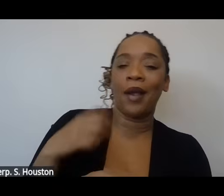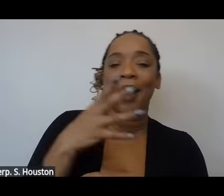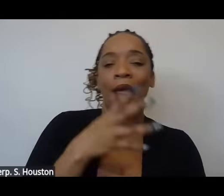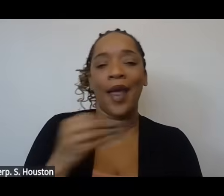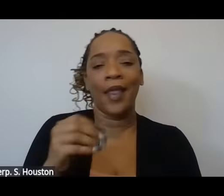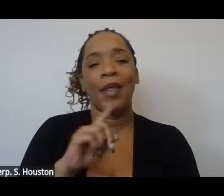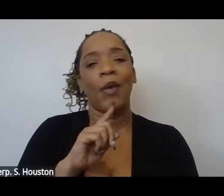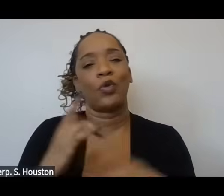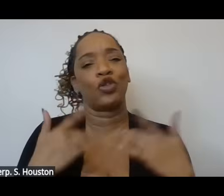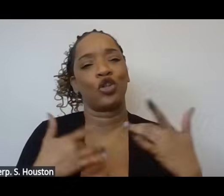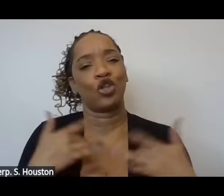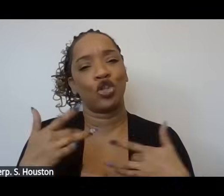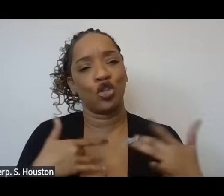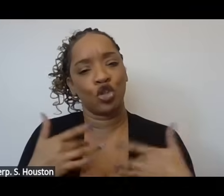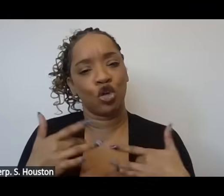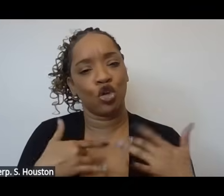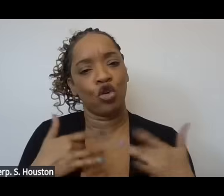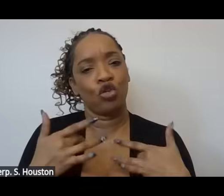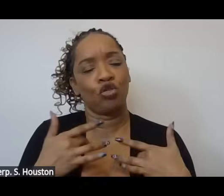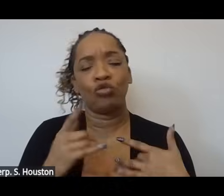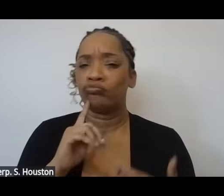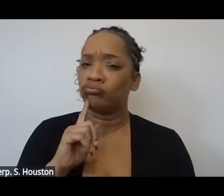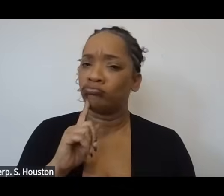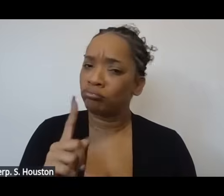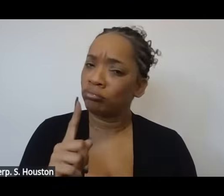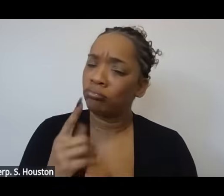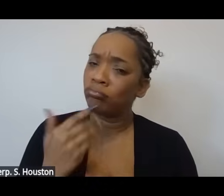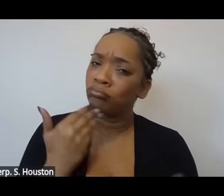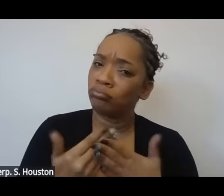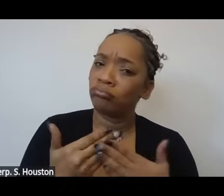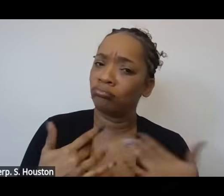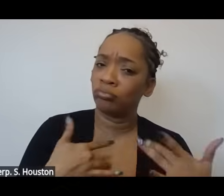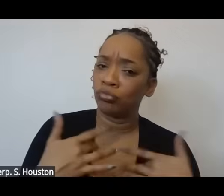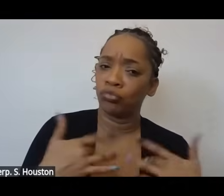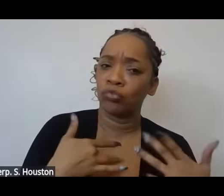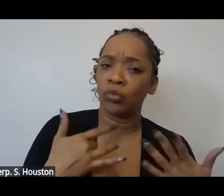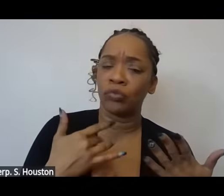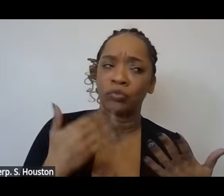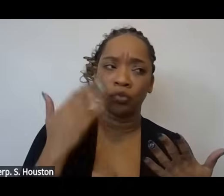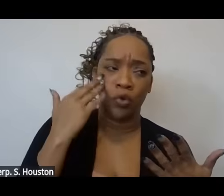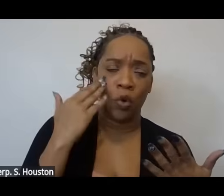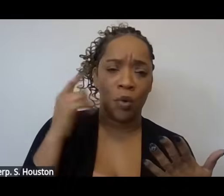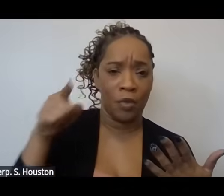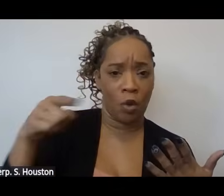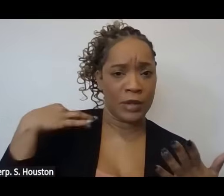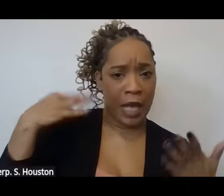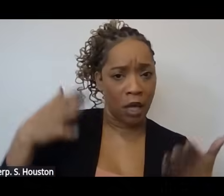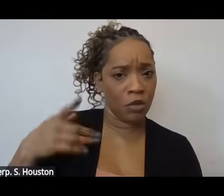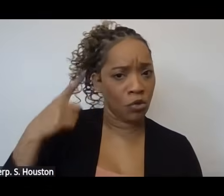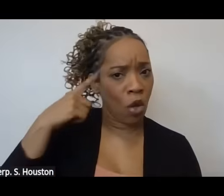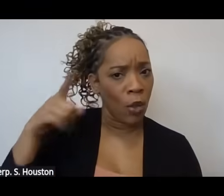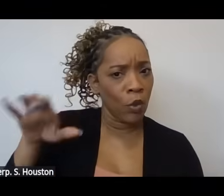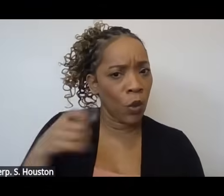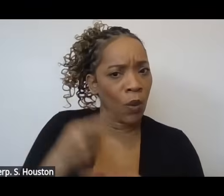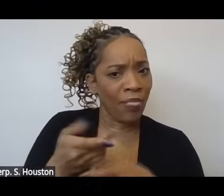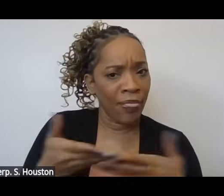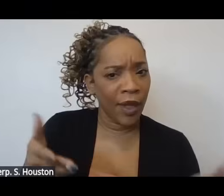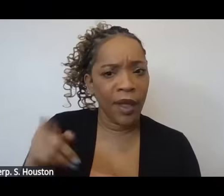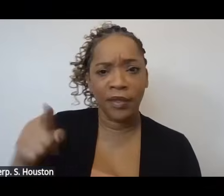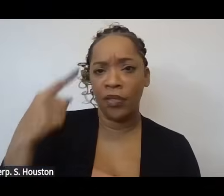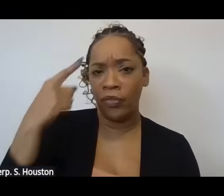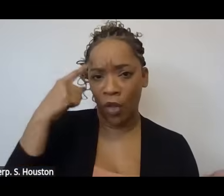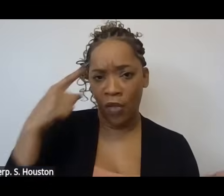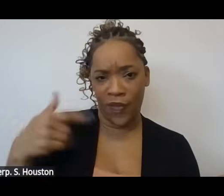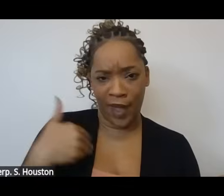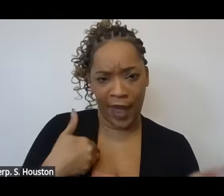that the candidates, they thought they were doing the right thing. They thought they had the signatures to get on the ballot, and